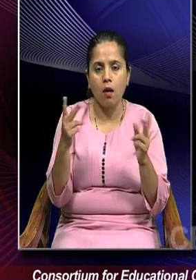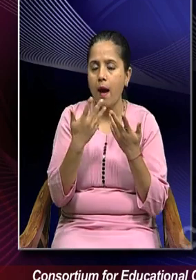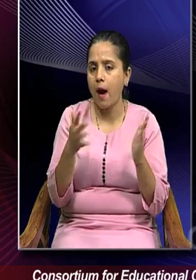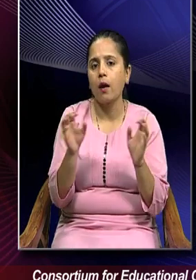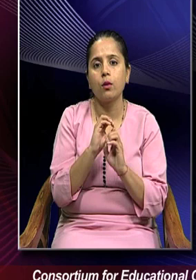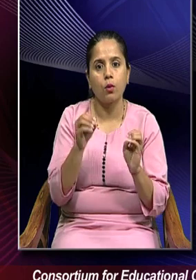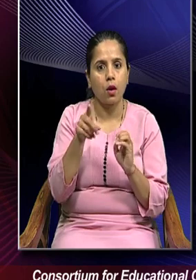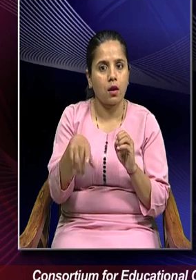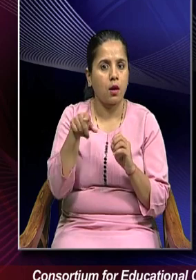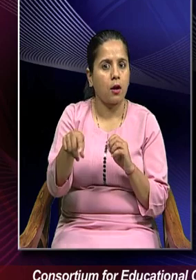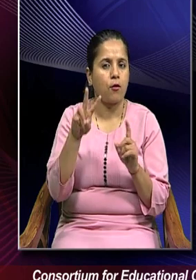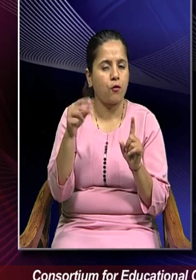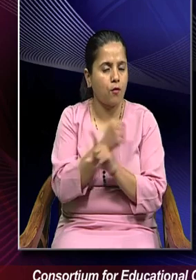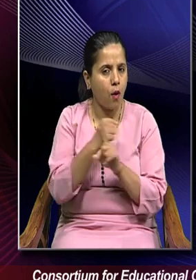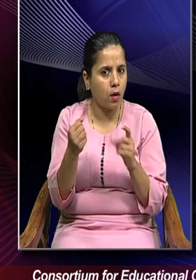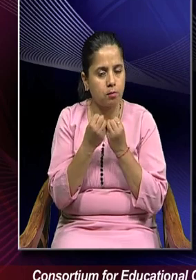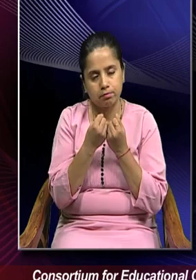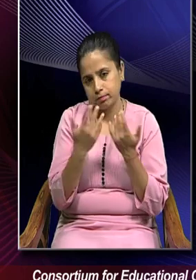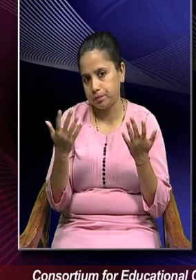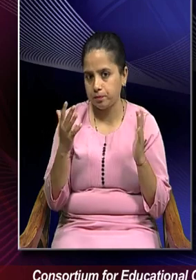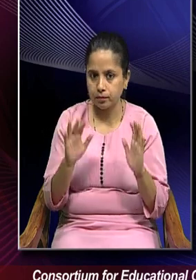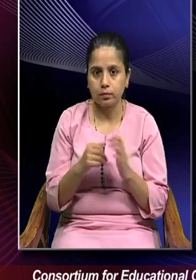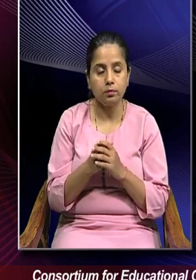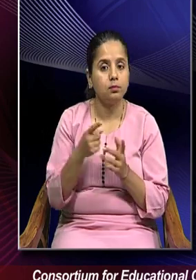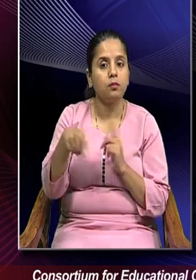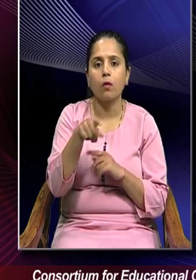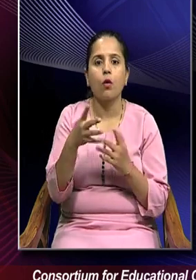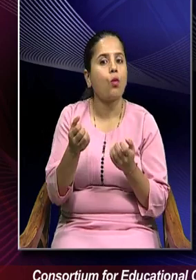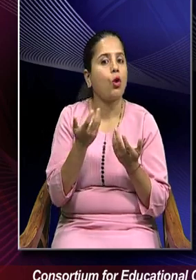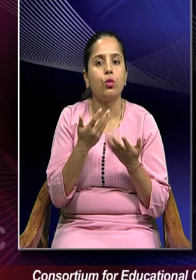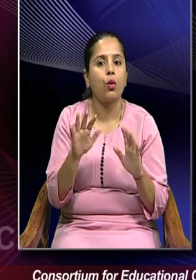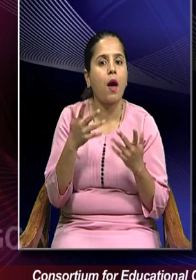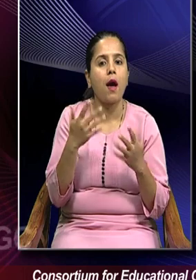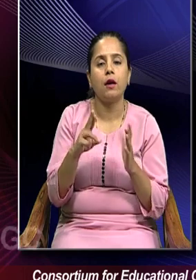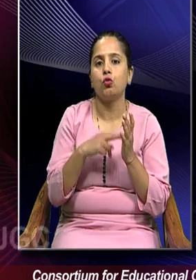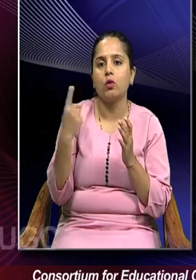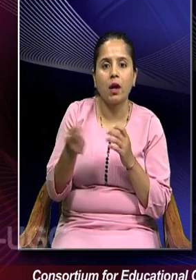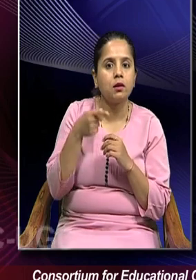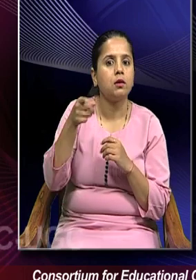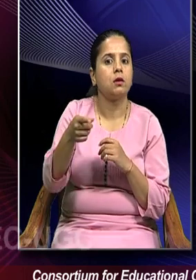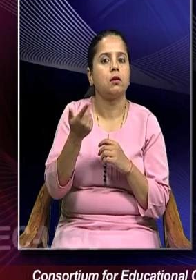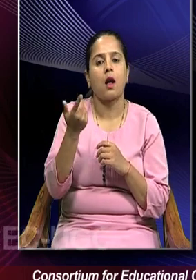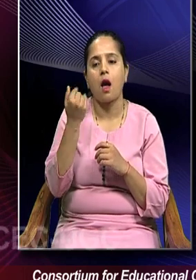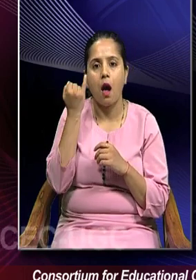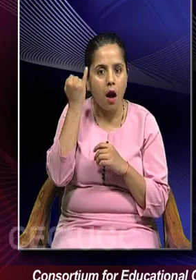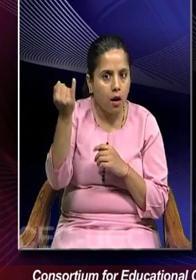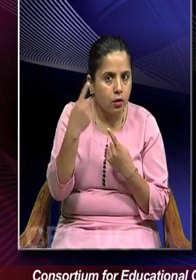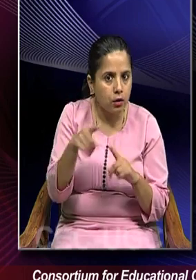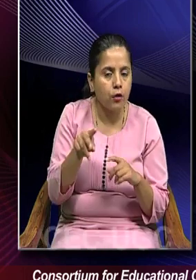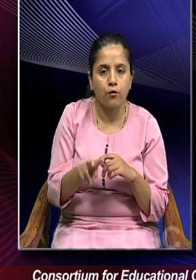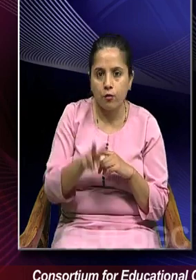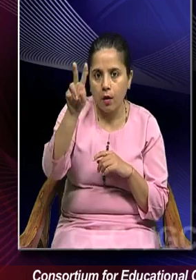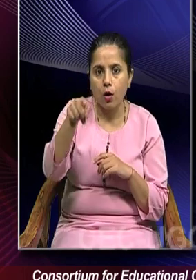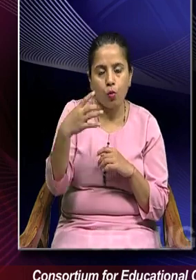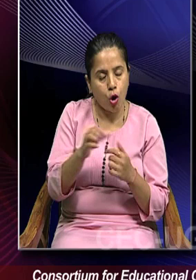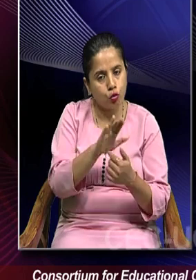which had a lot of violence. And so they did not want any kind of nationalist ideals and values they should be exhibited